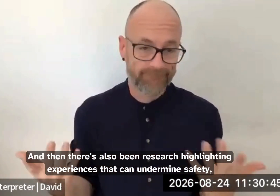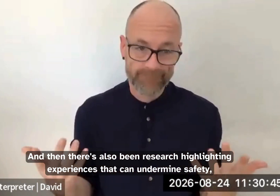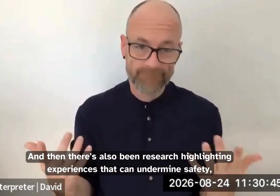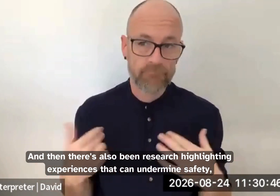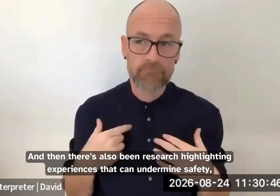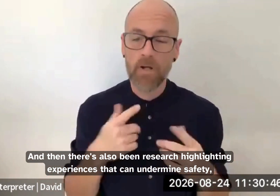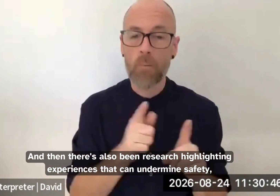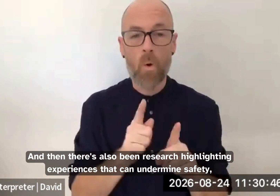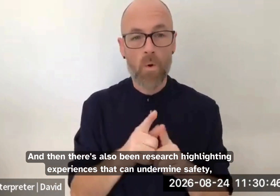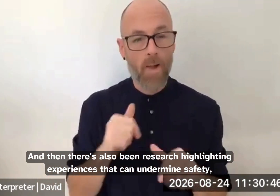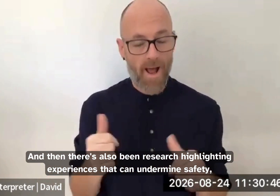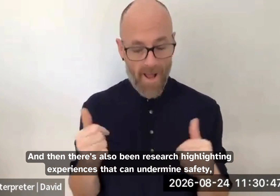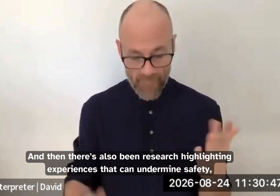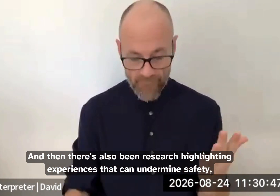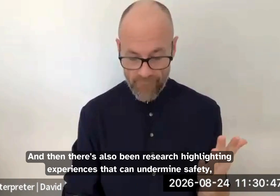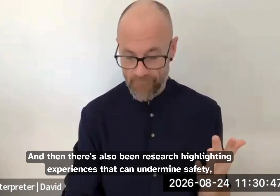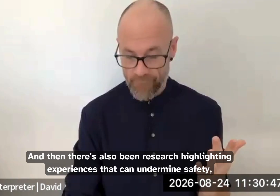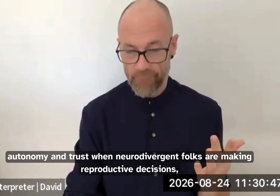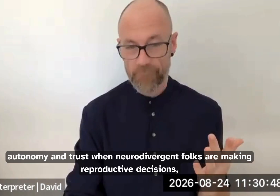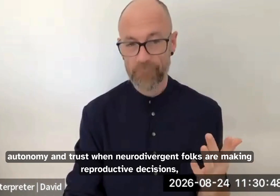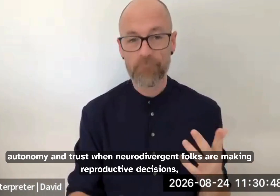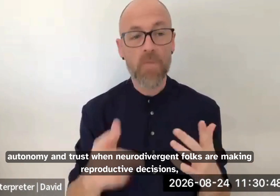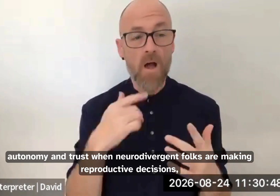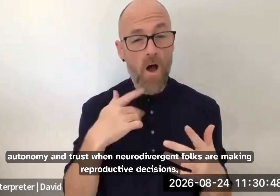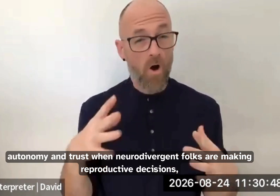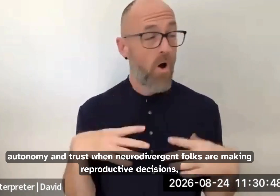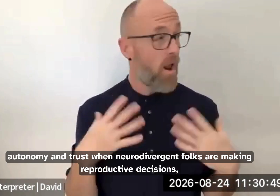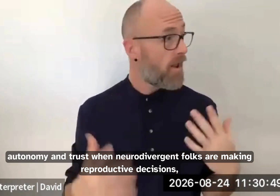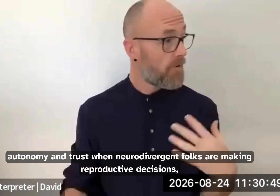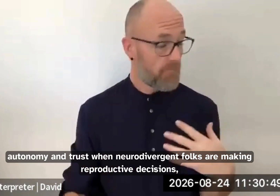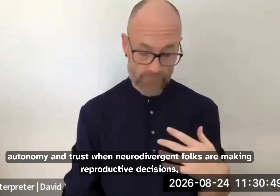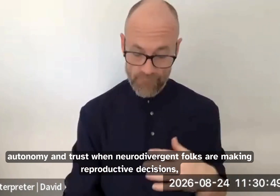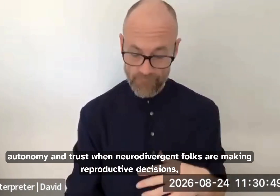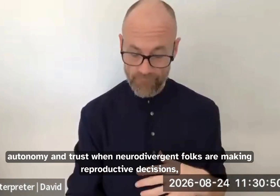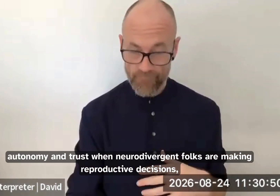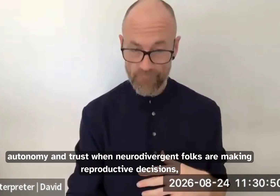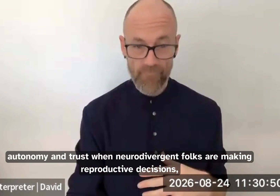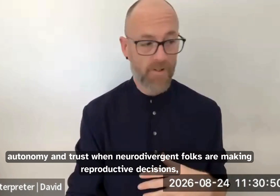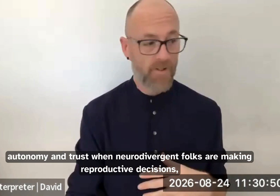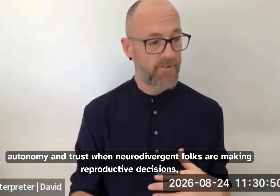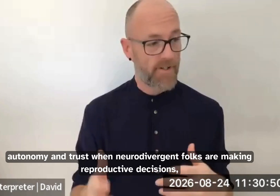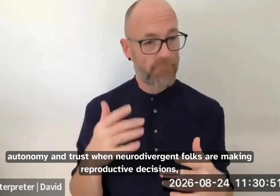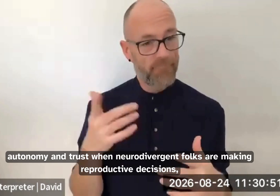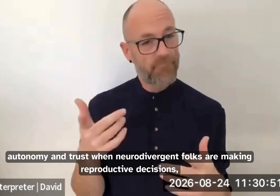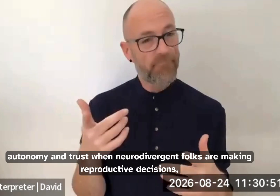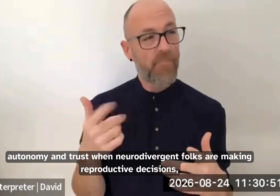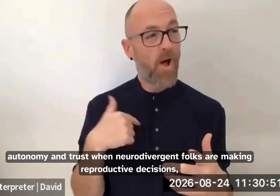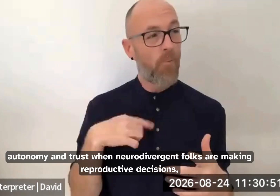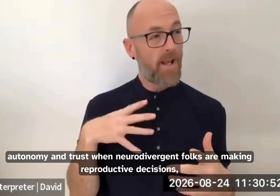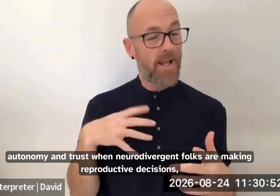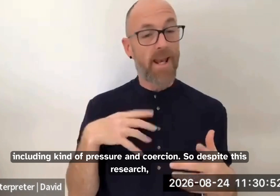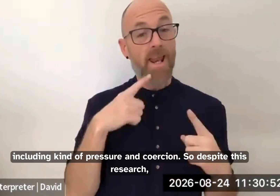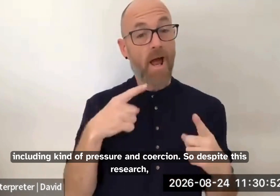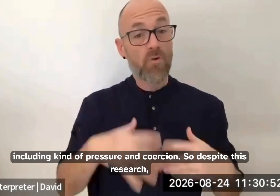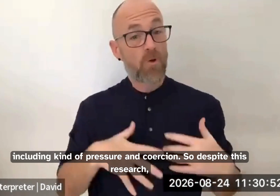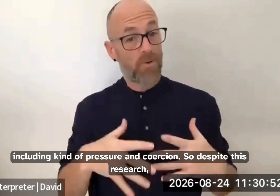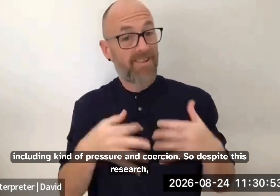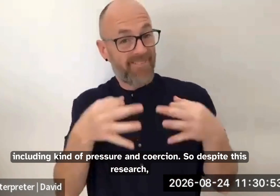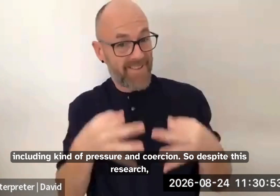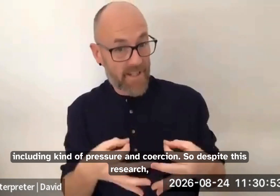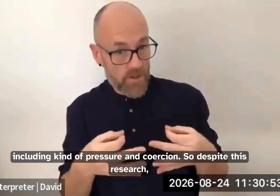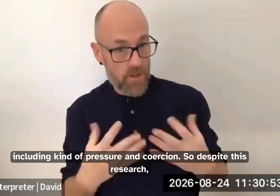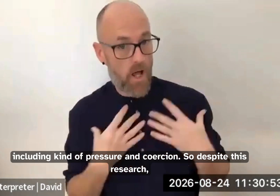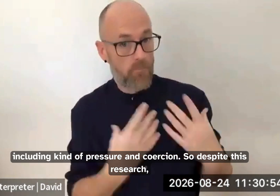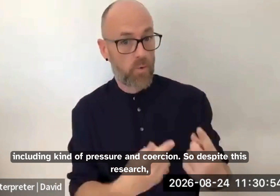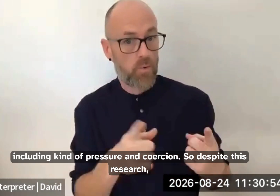also been research highlighting experiences that can undermine safety, autonomy, and trust when neurodivergent folks are making reproductive decisions,